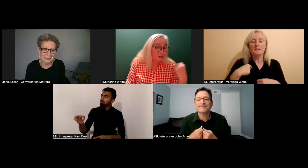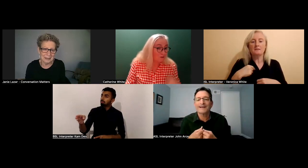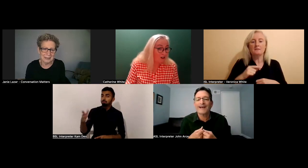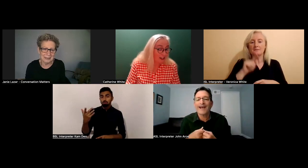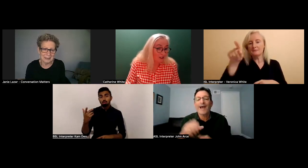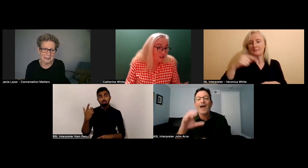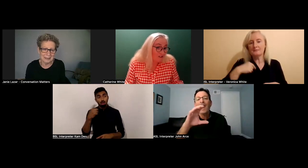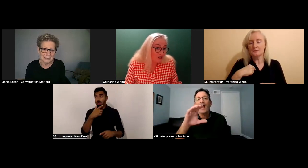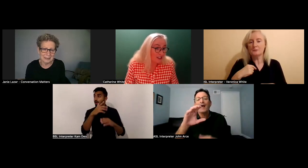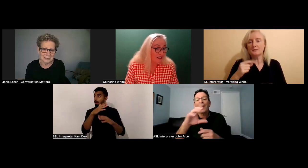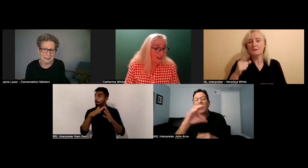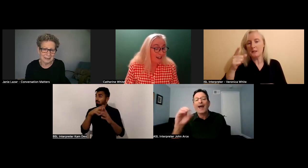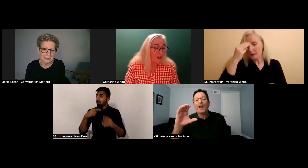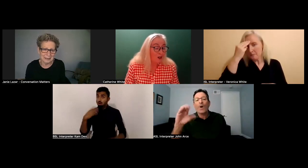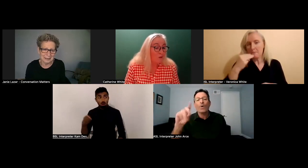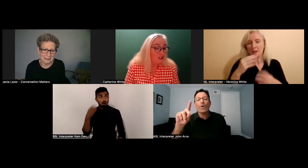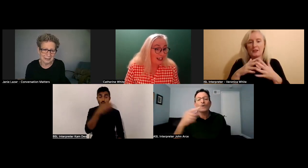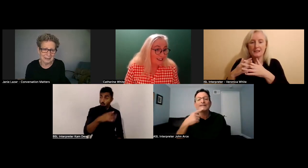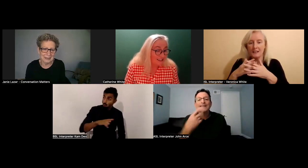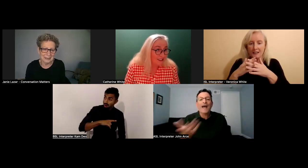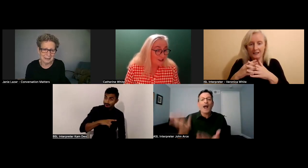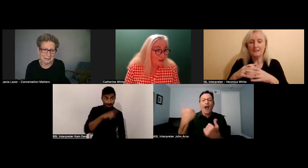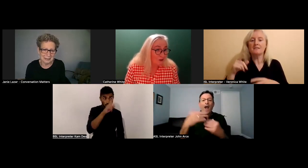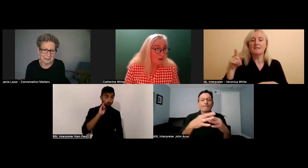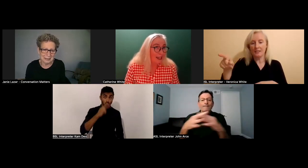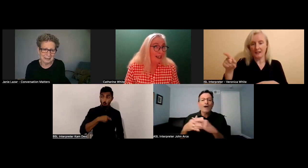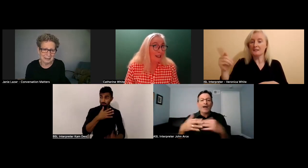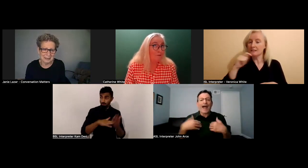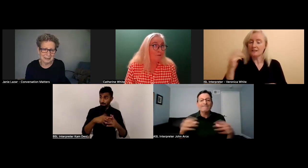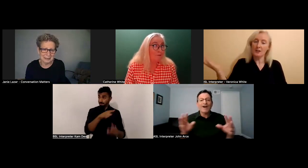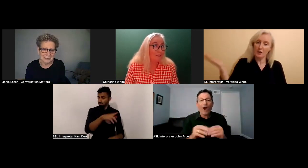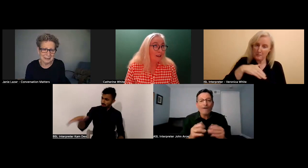saying, come to America, there's a retreat there, which I did do